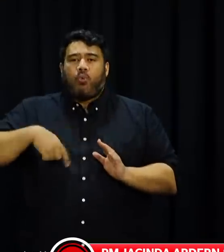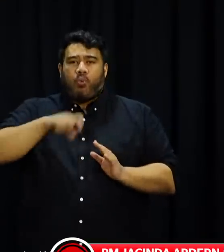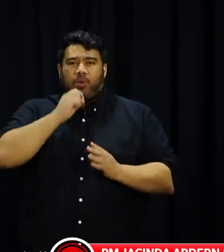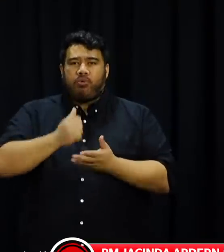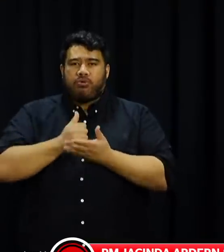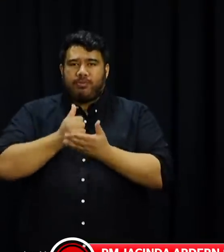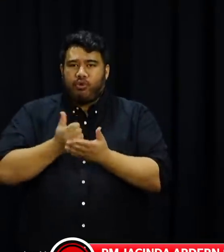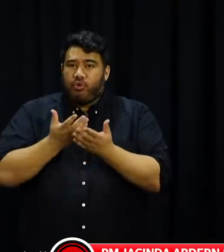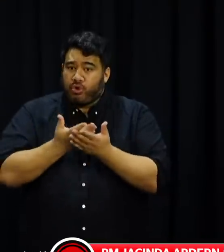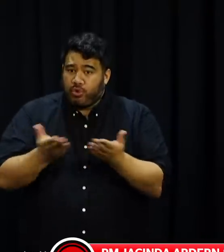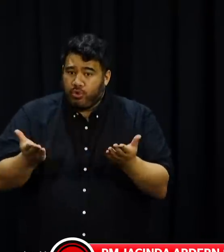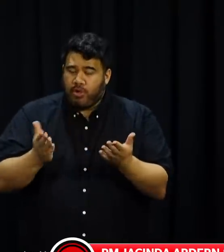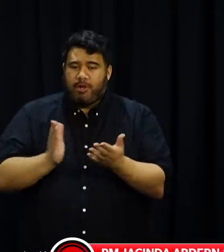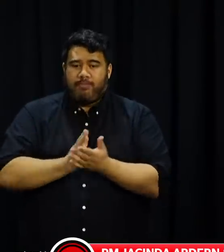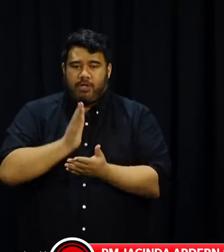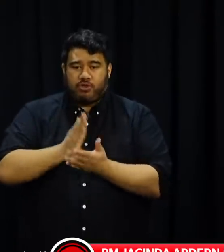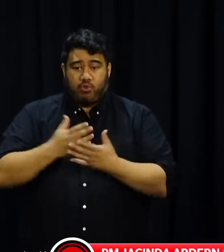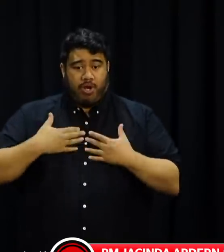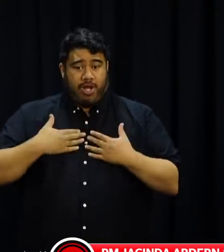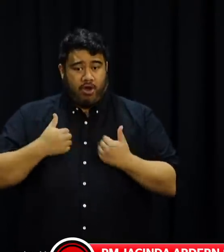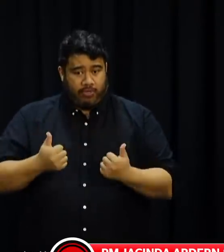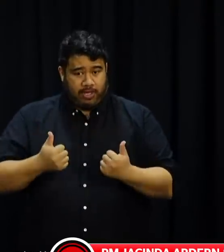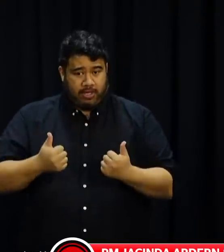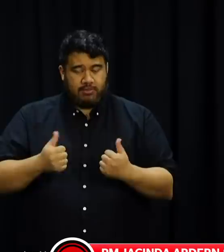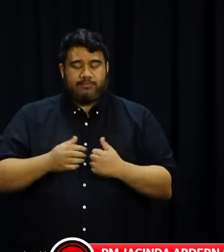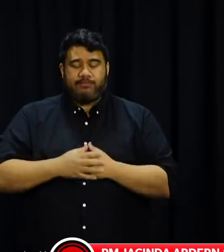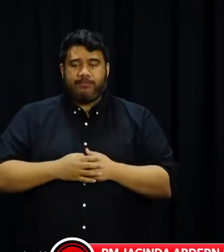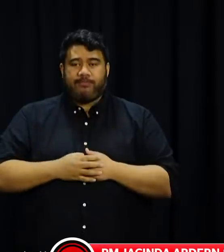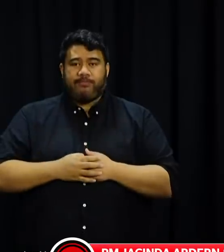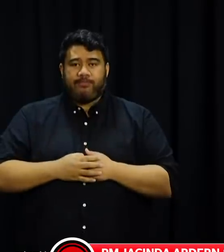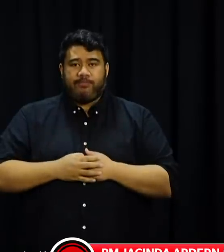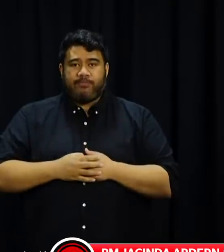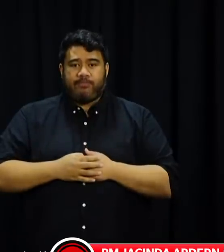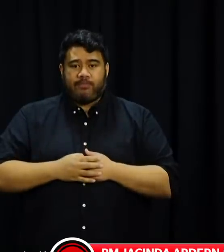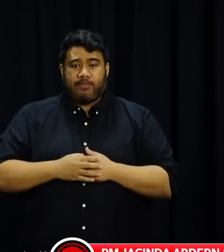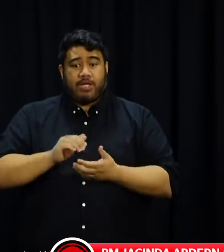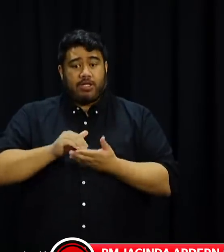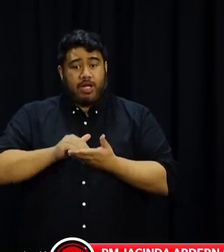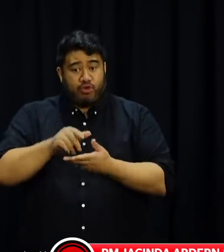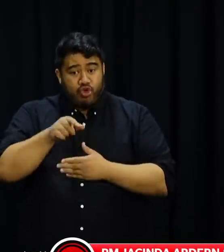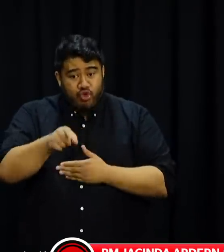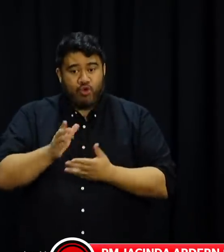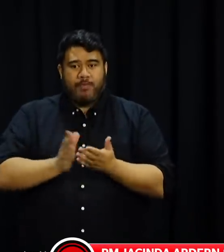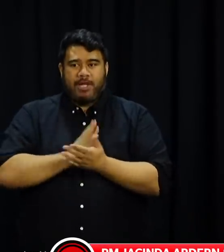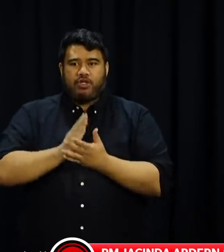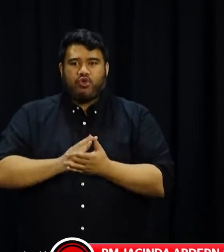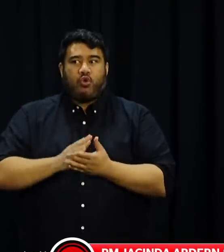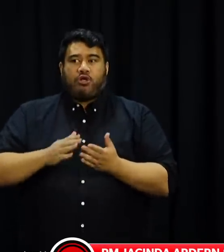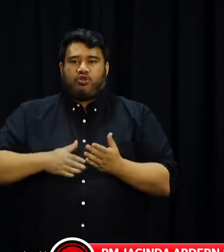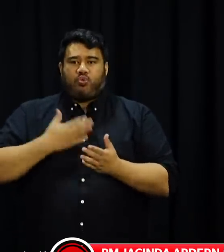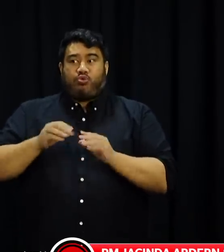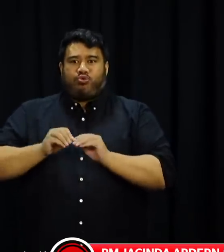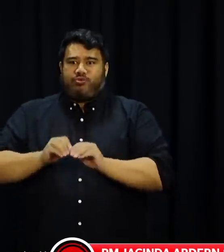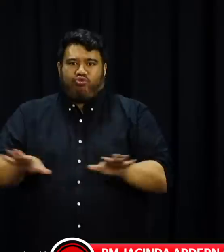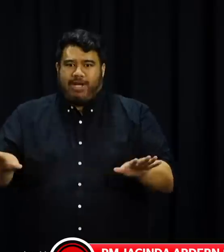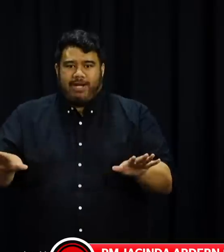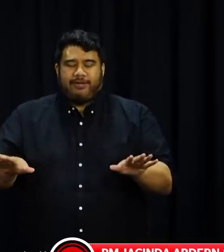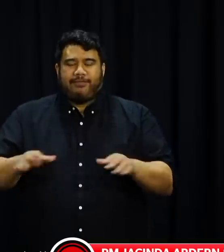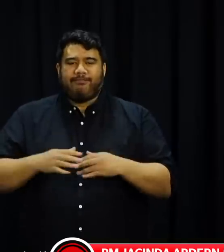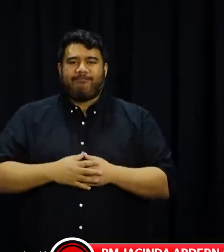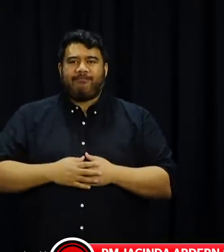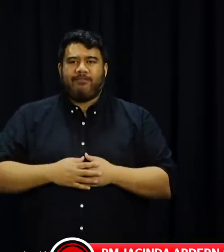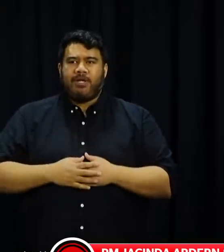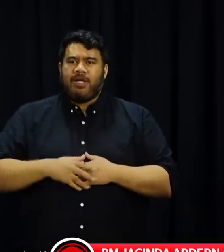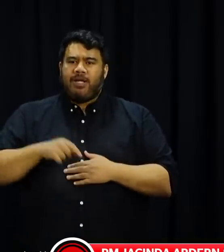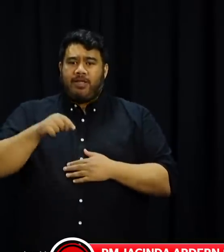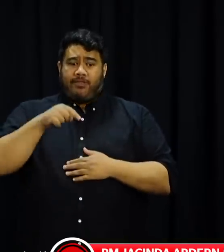ensure that their health and well-being are looked after and that we stop it spreading further in the community. This is a New Zealand